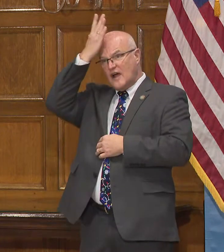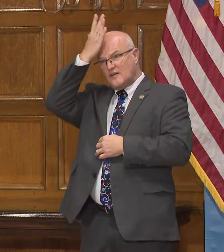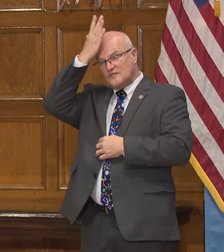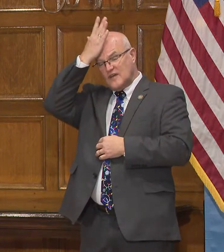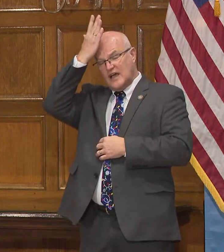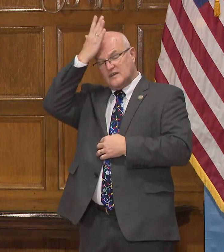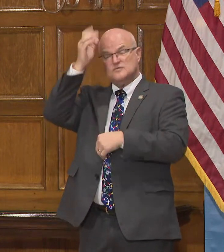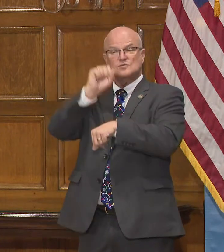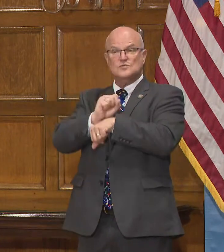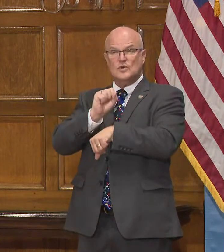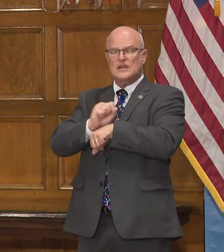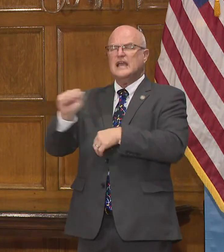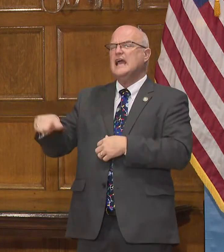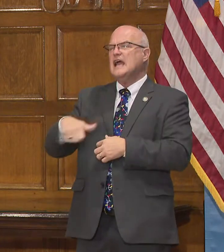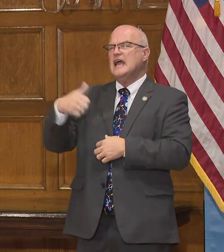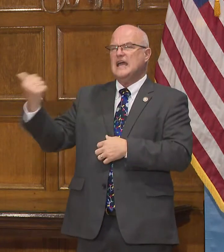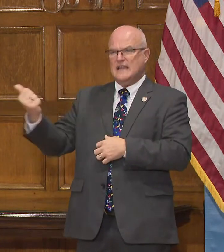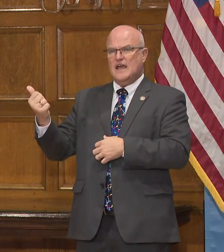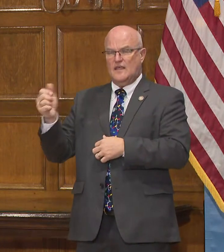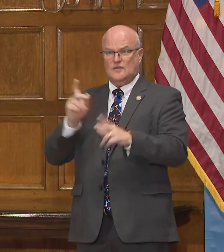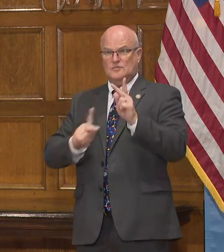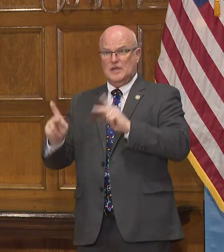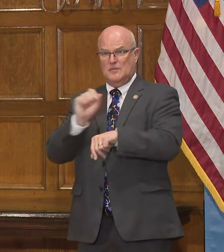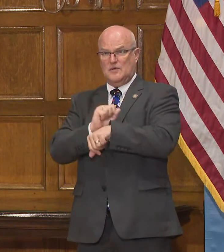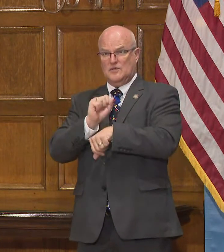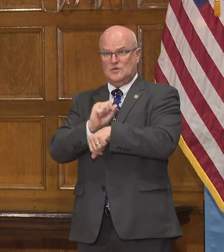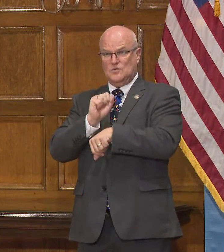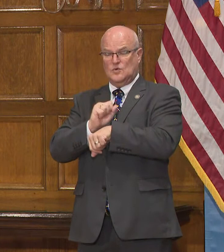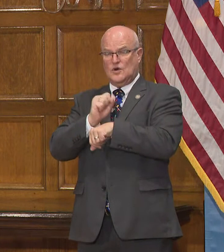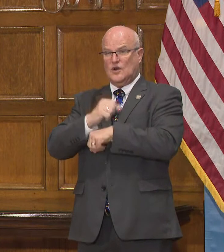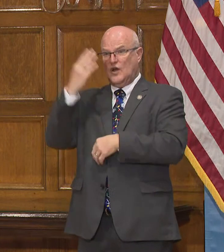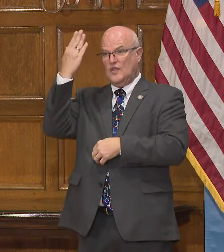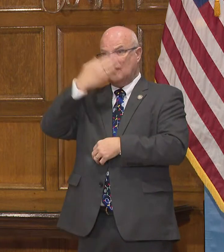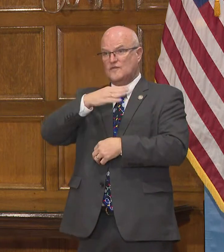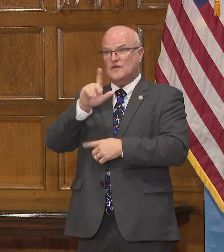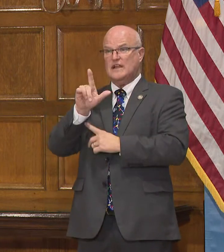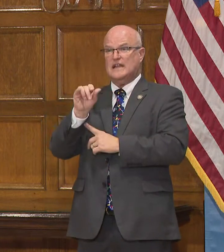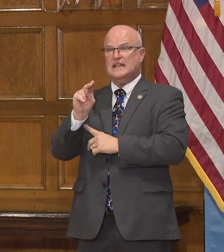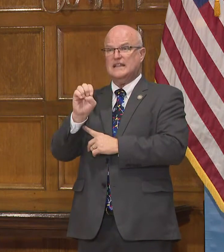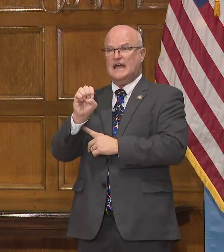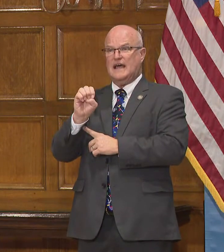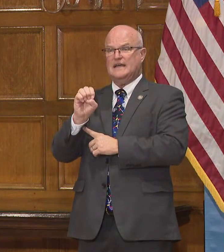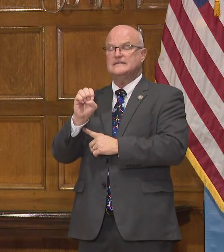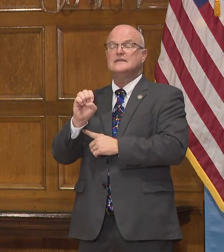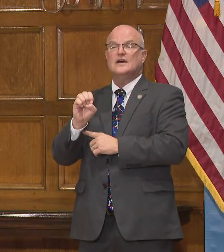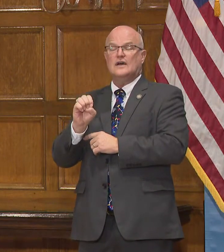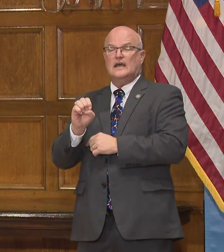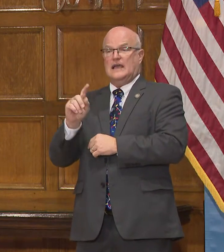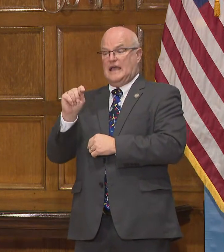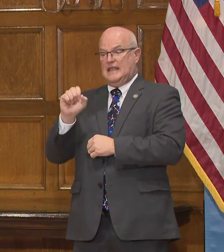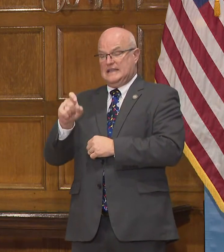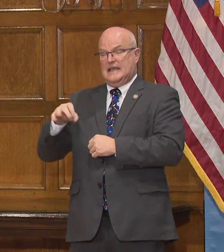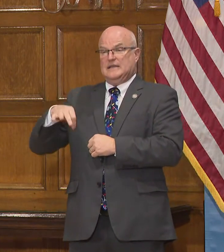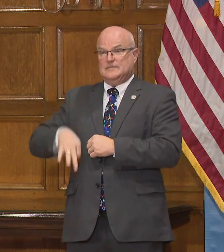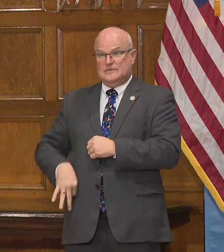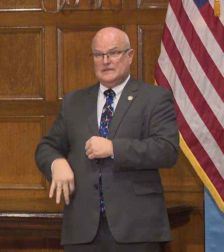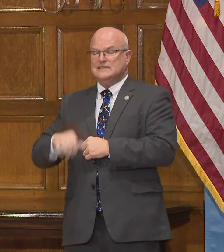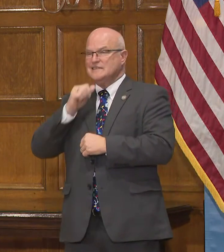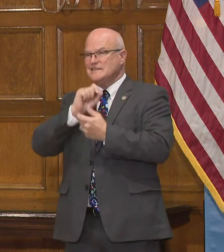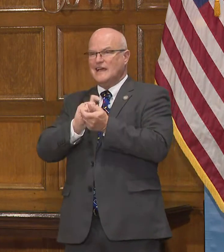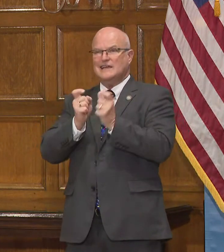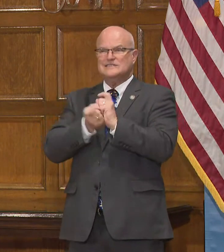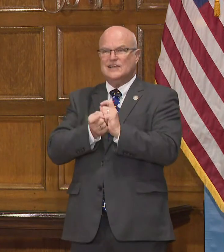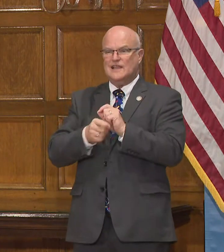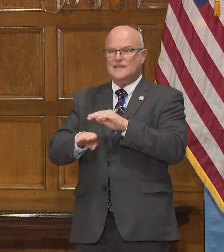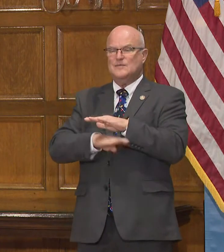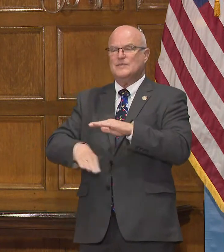that are on the front line, and other frontline workers. And if you give them a tax credit, again, that does not change